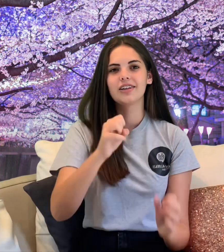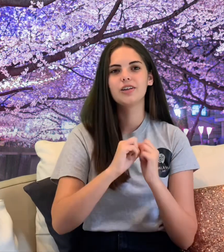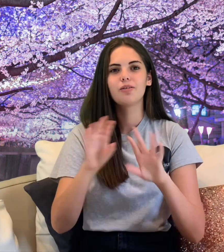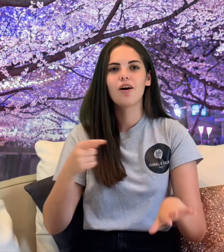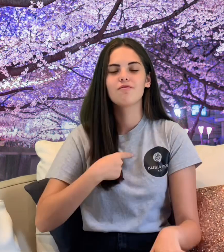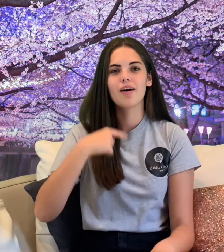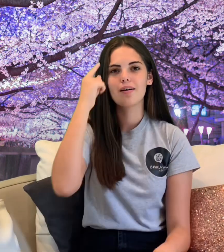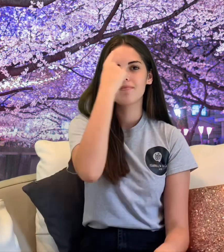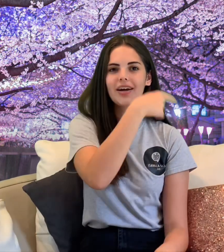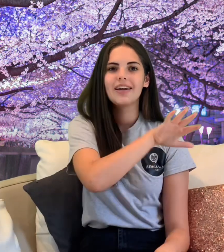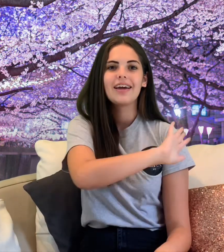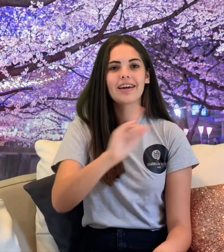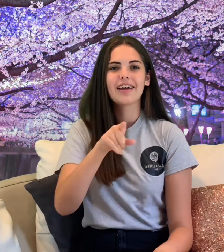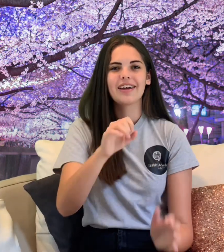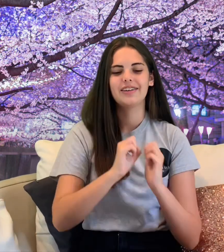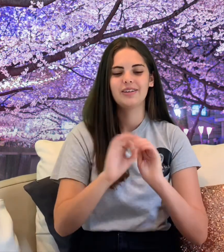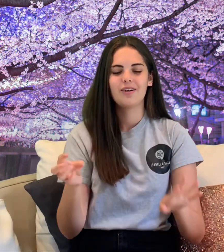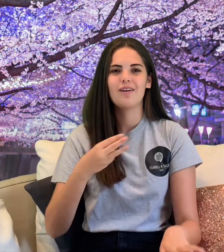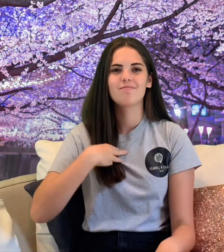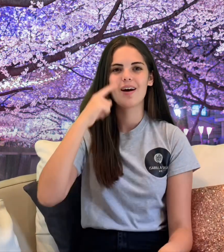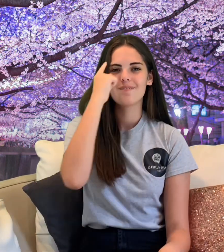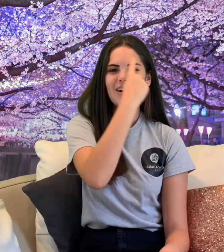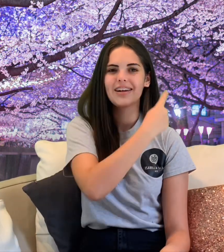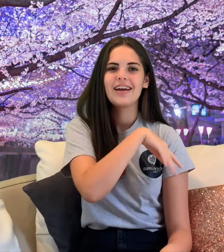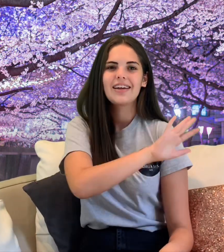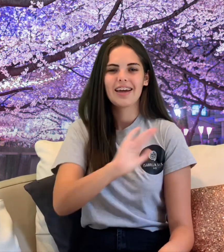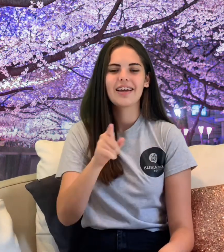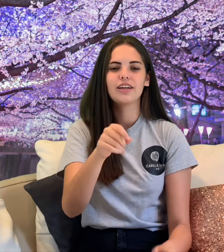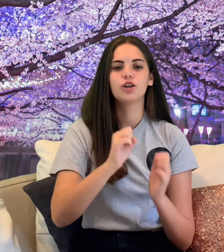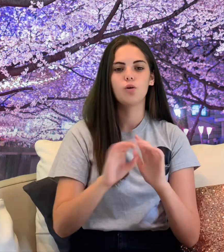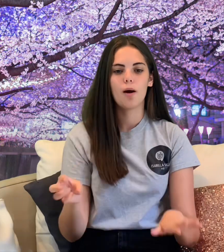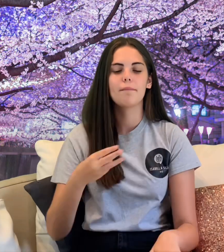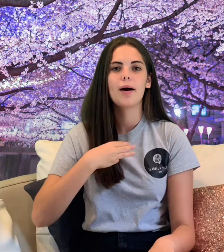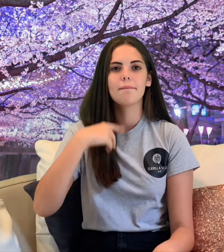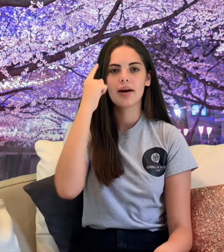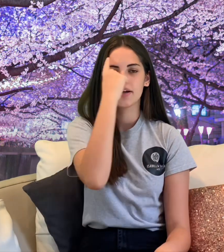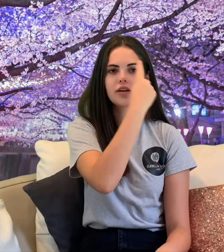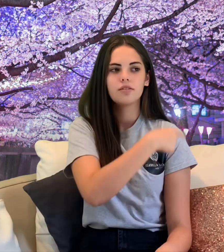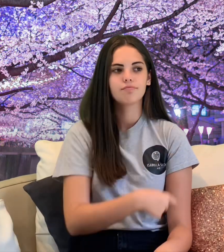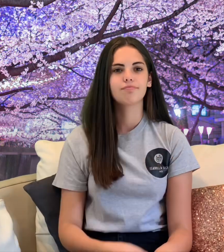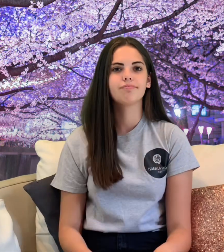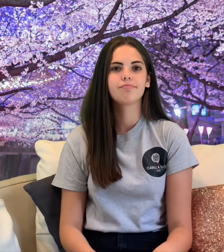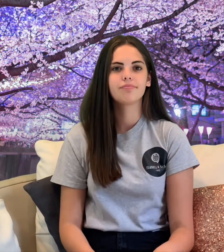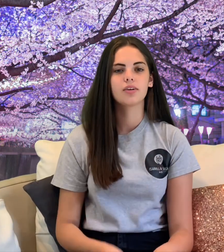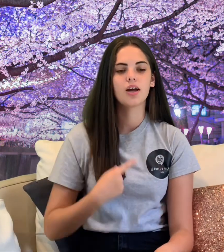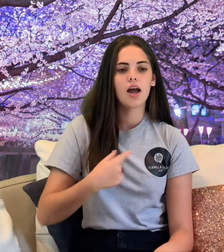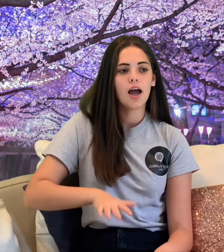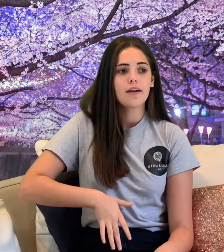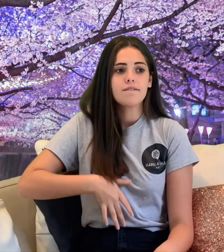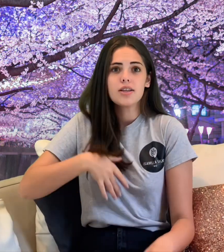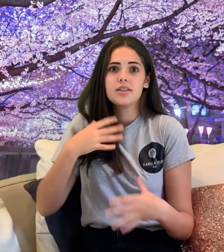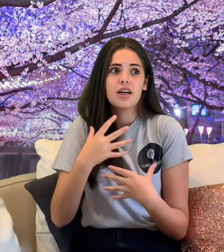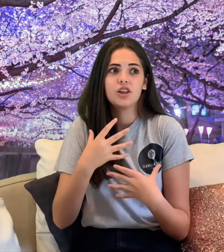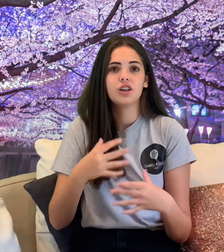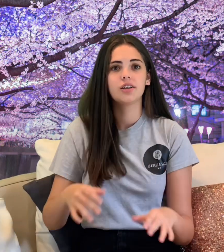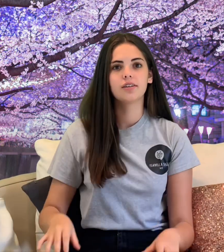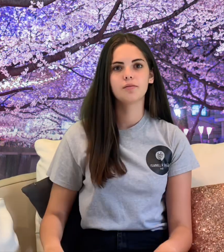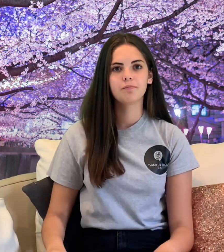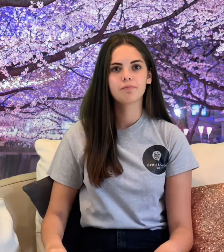you off my mind. Can't get you off my mind. Can't get you off my mind. I can feel the tension.